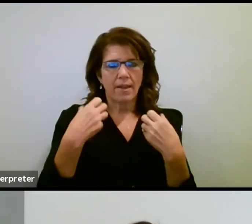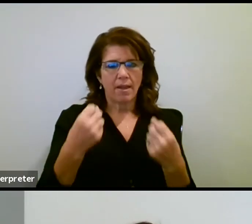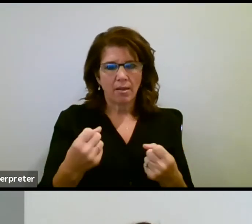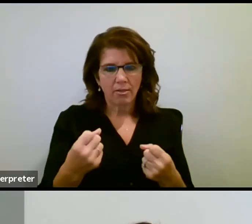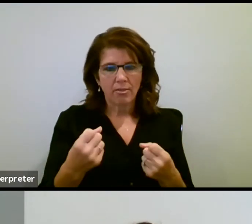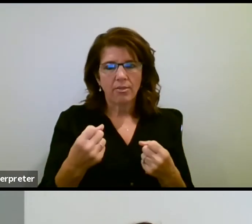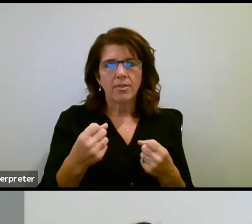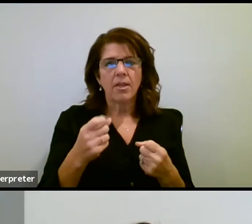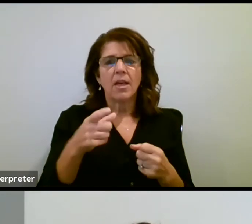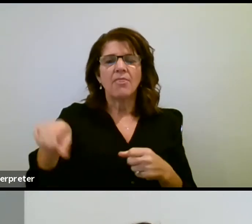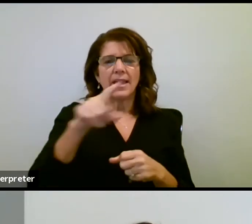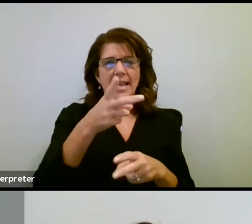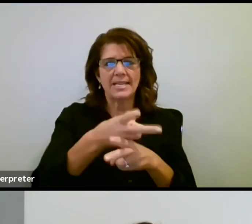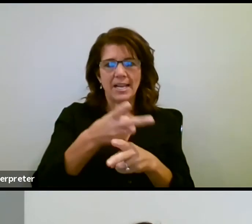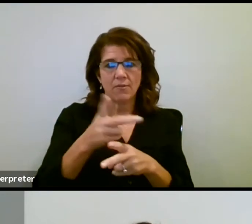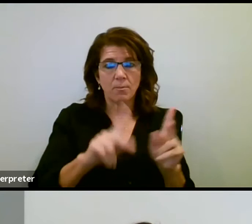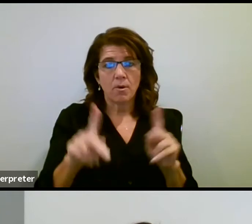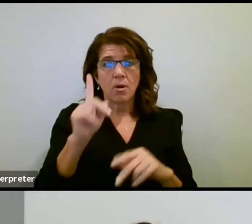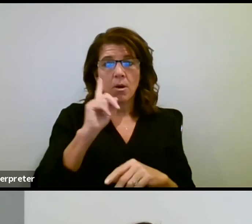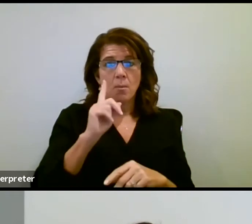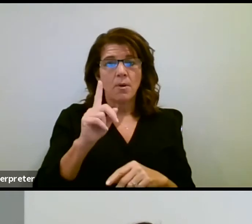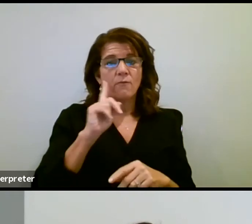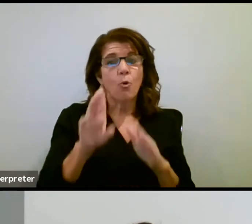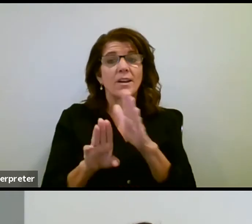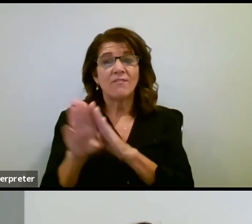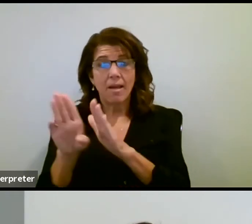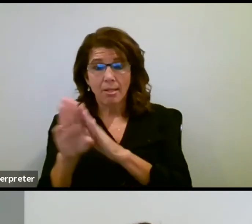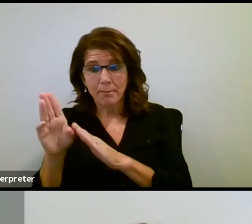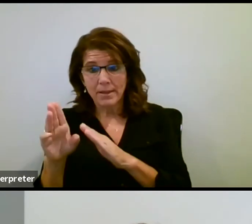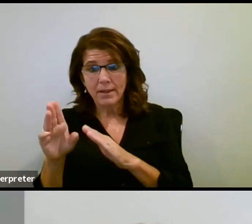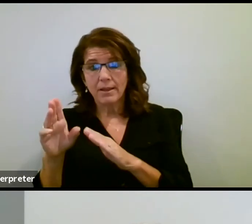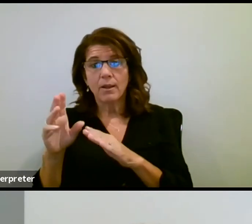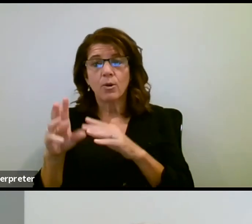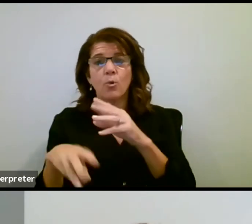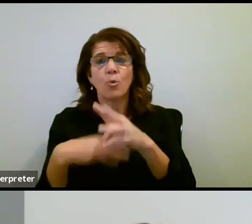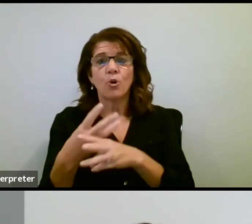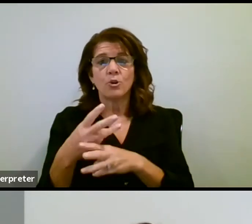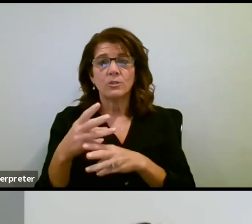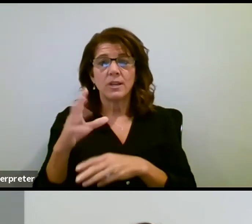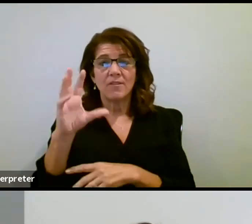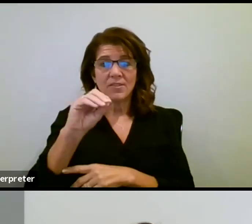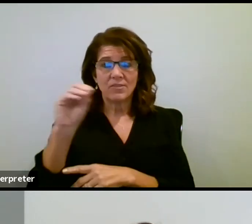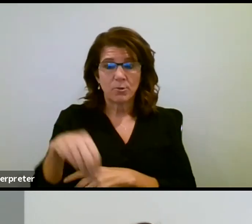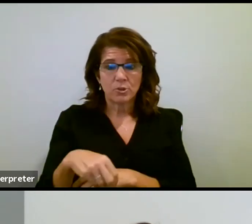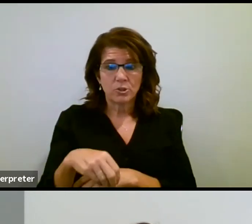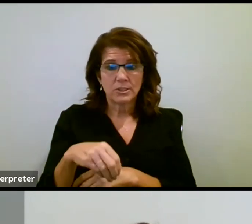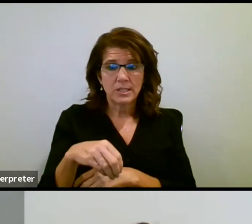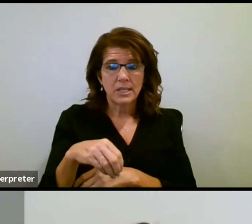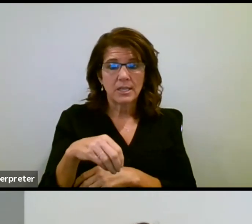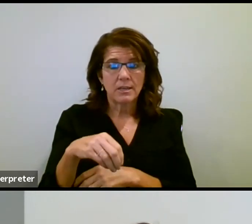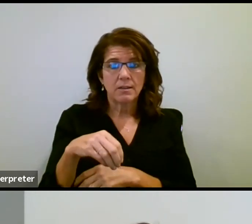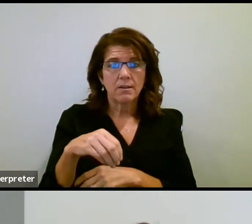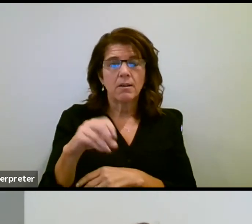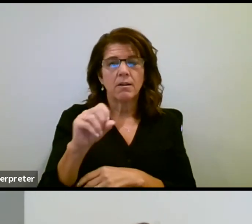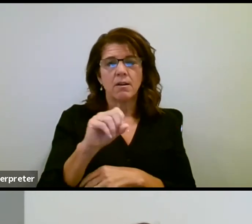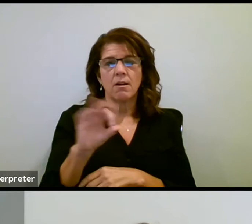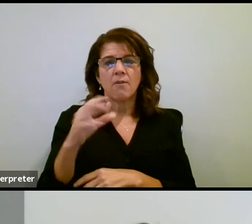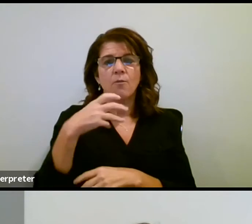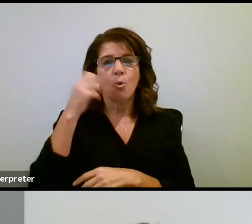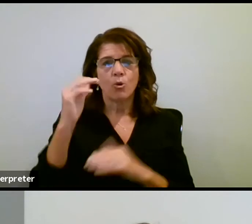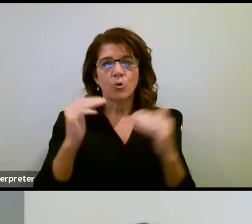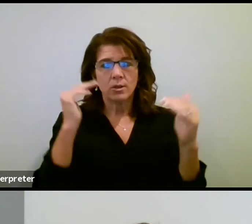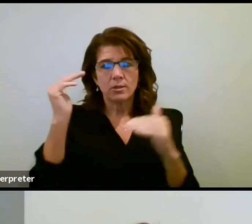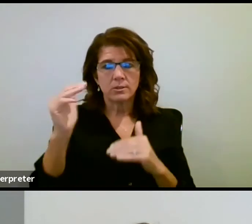take care of their people. But for the developing world, which will have 80%, which is LMIC would have 80% of older